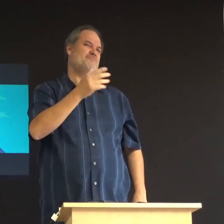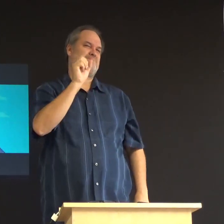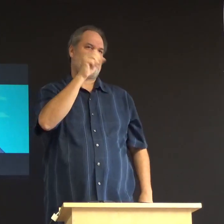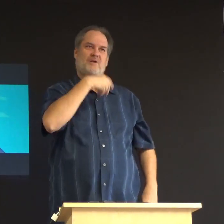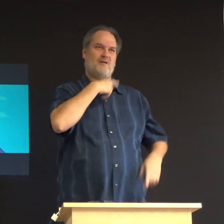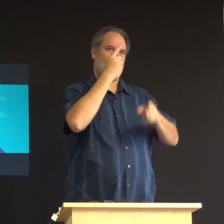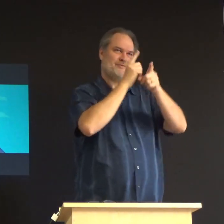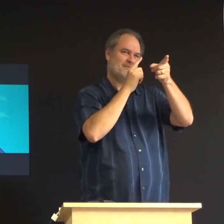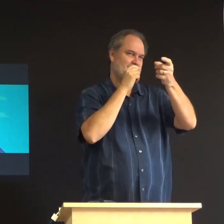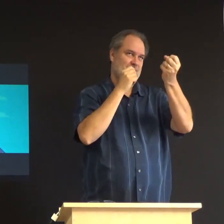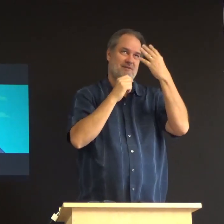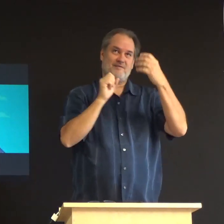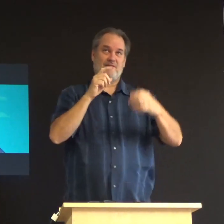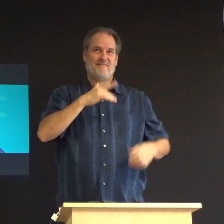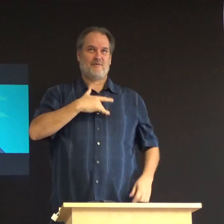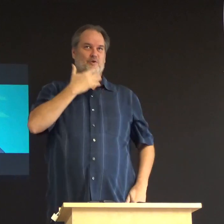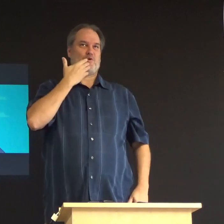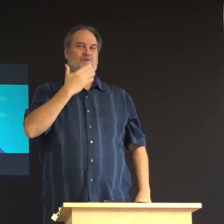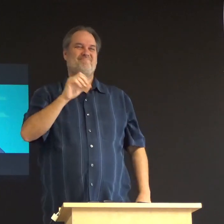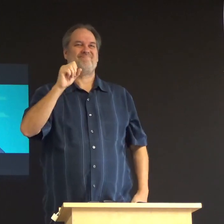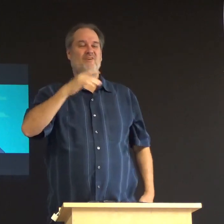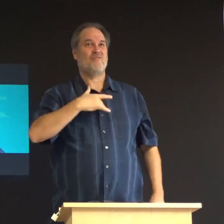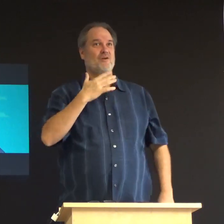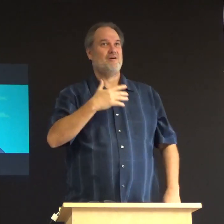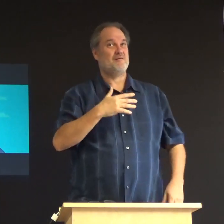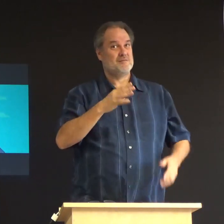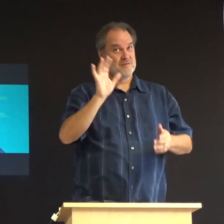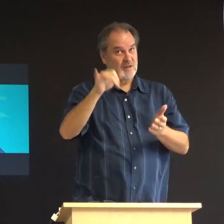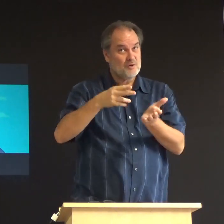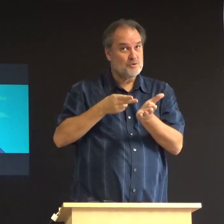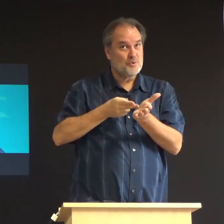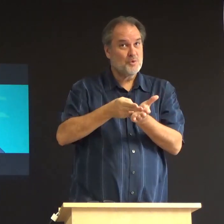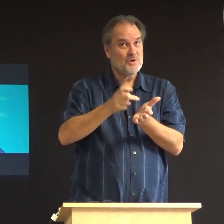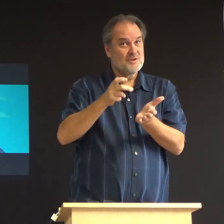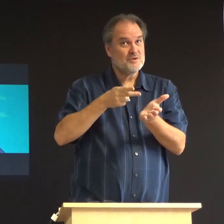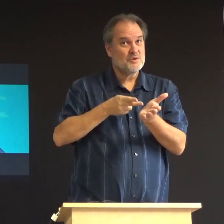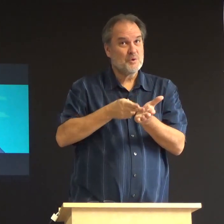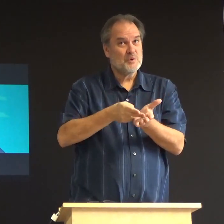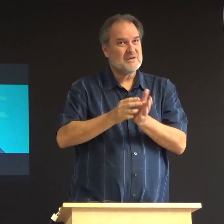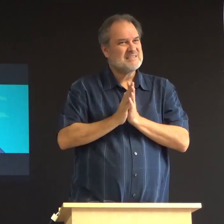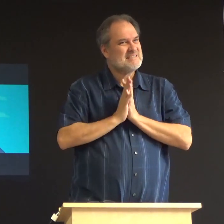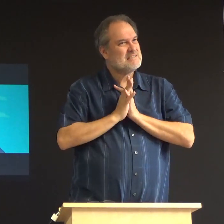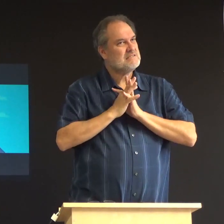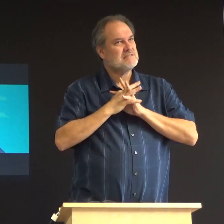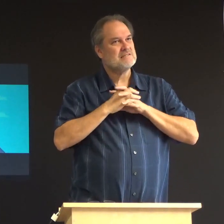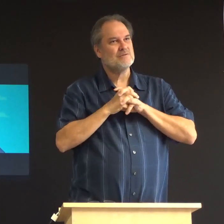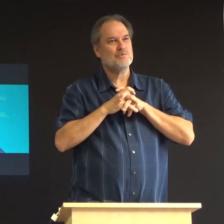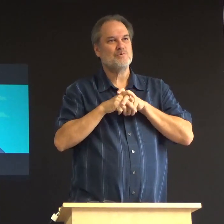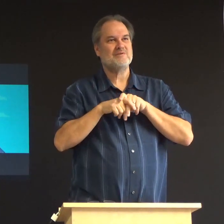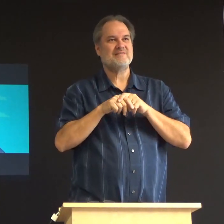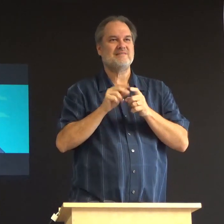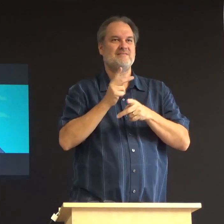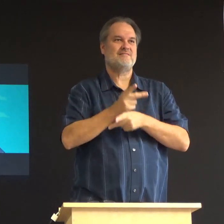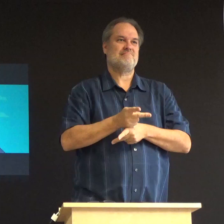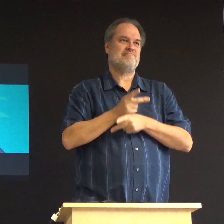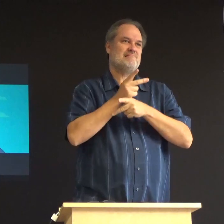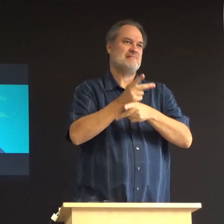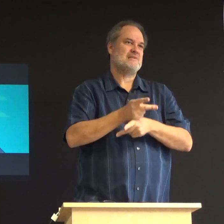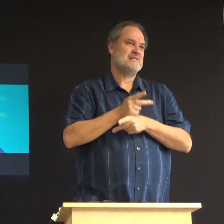When we say that, because it makes us feel better, it makes us feel good. But it's not the truth, you know? But be